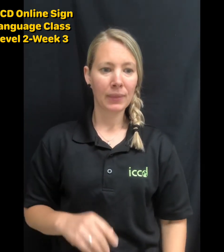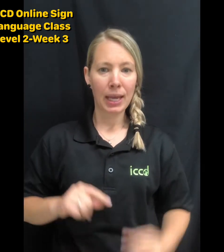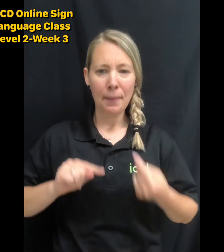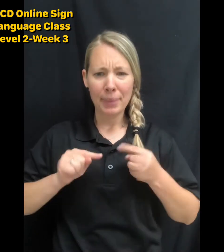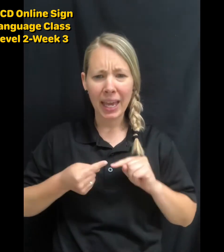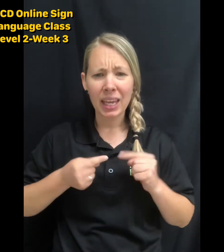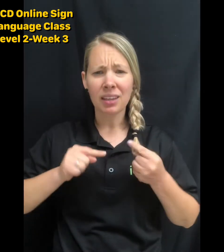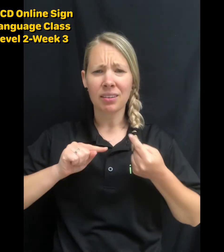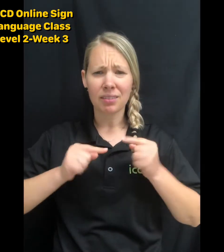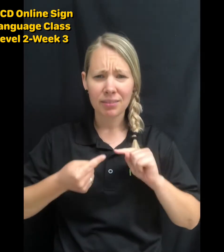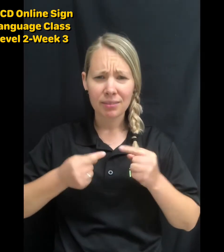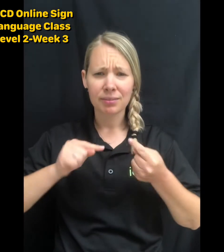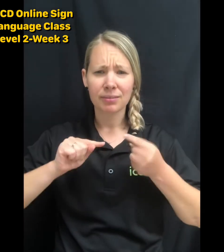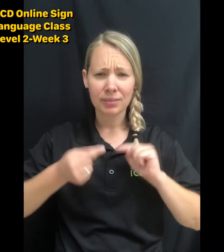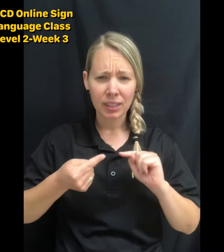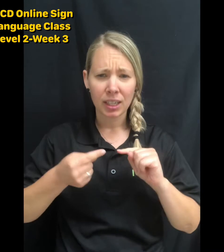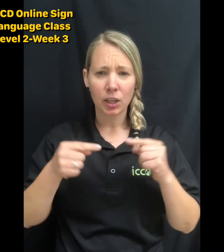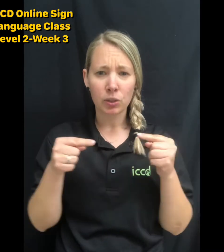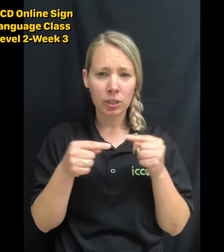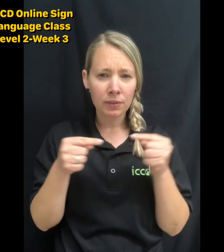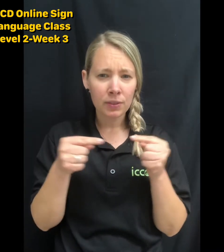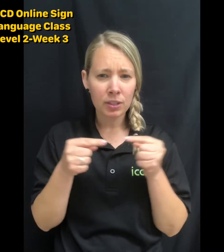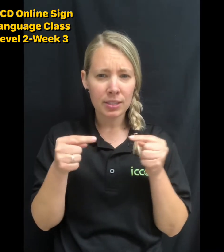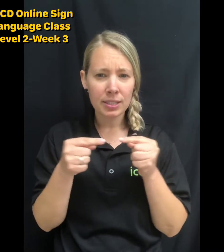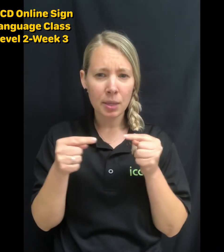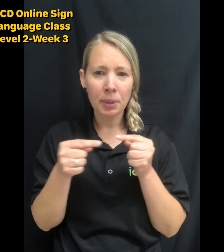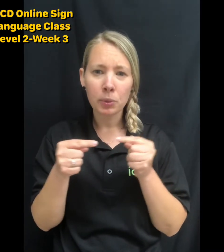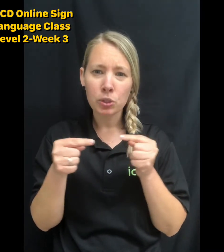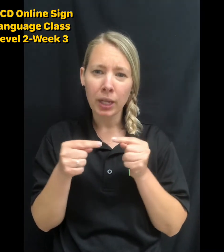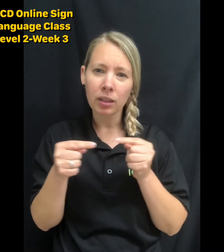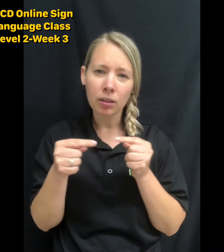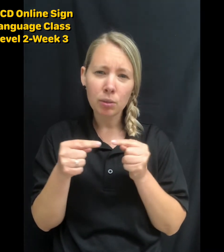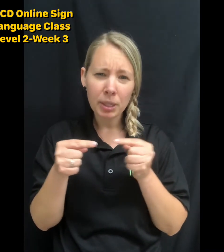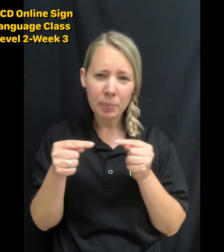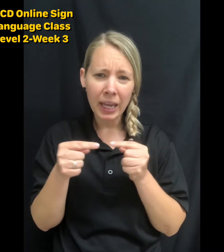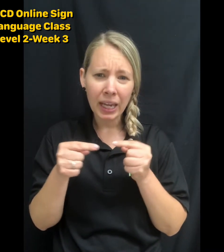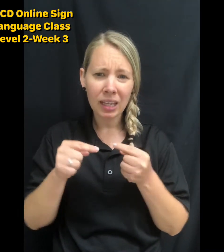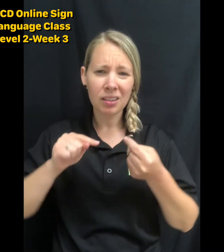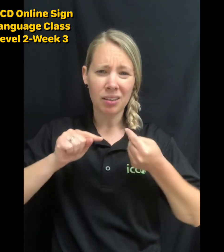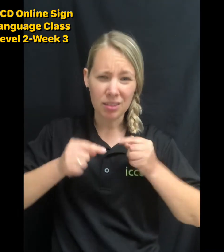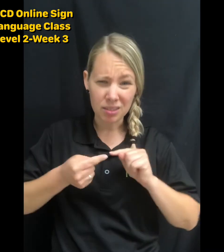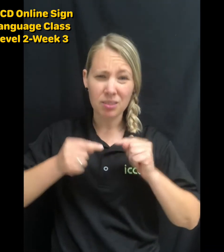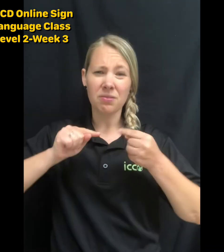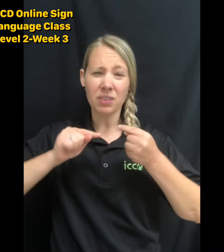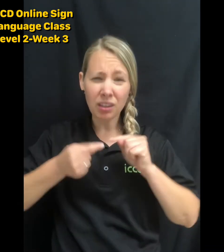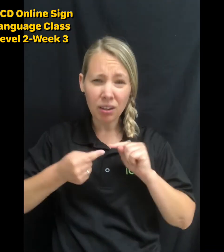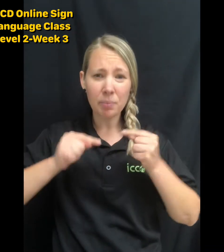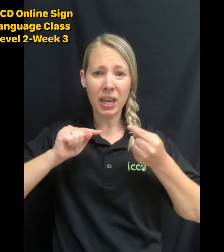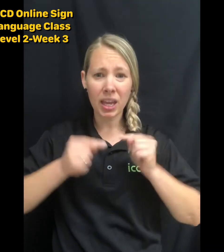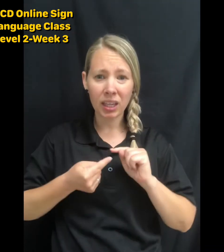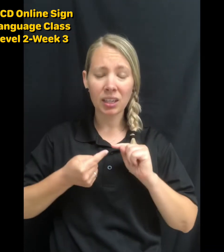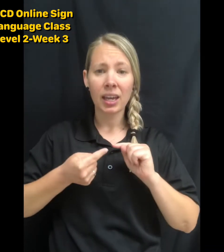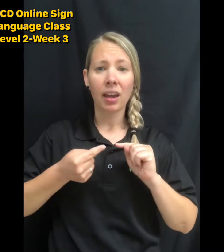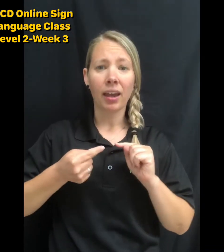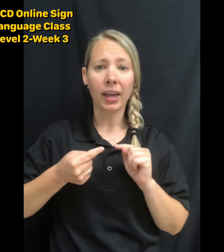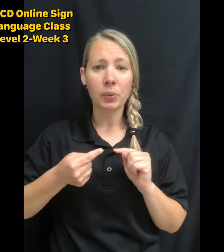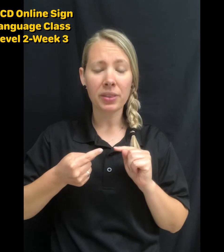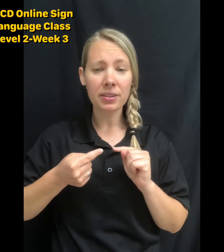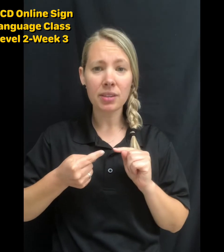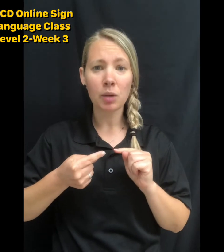Pain. You can even see some people do like a little bit of pain, and this is severe pain, and with this sign we